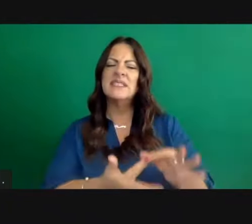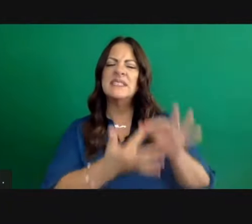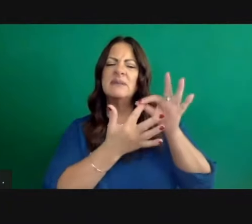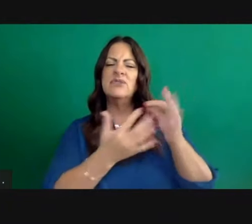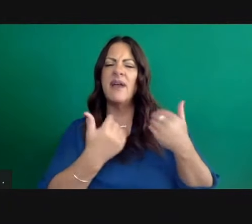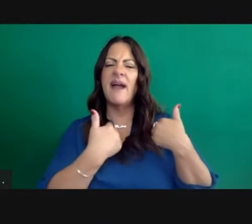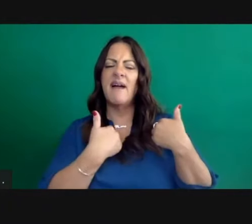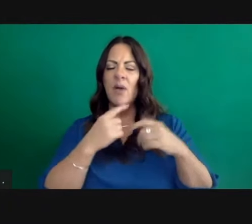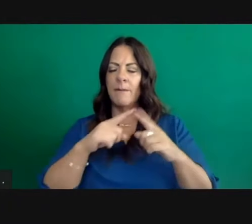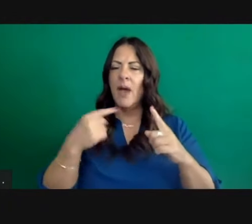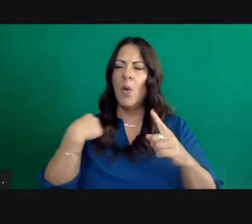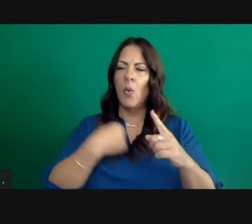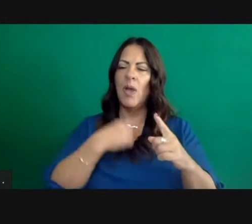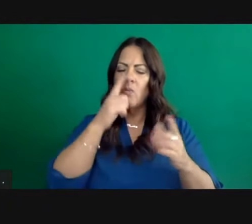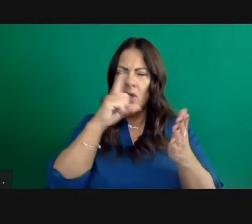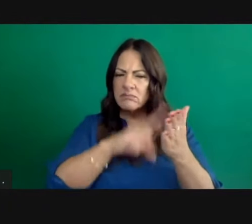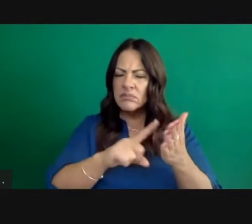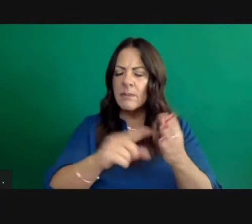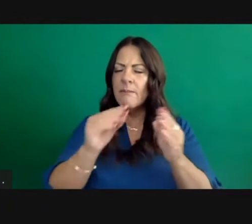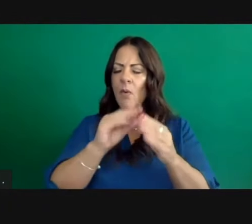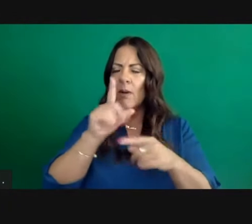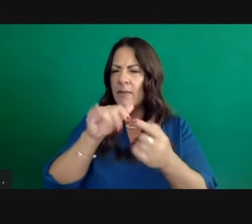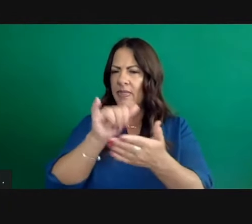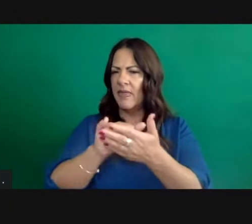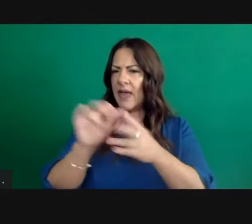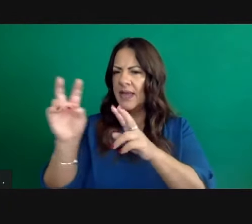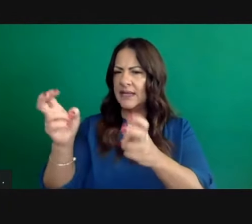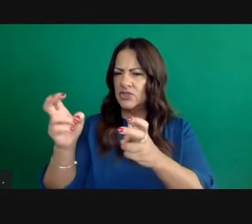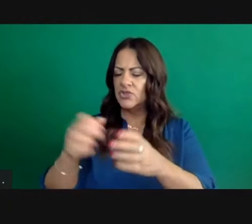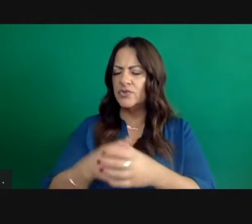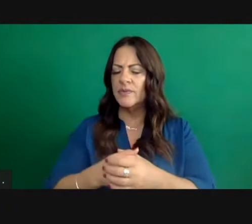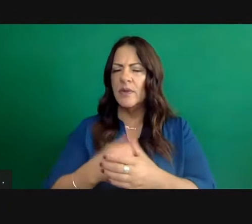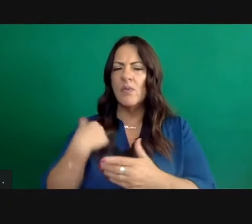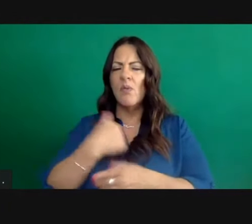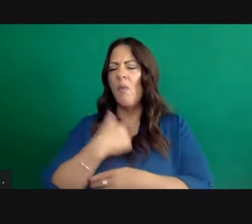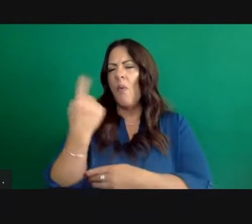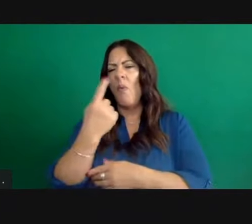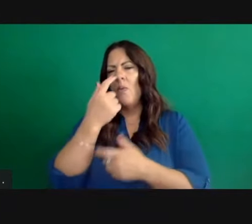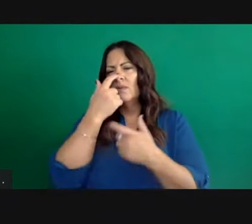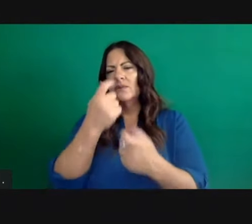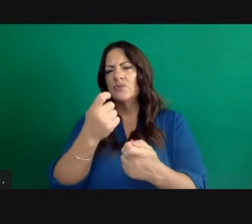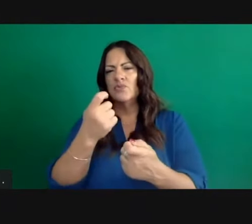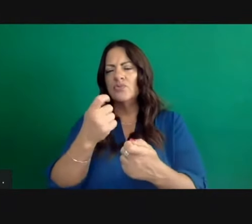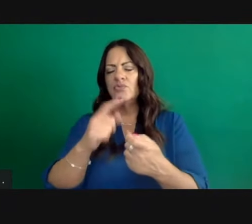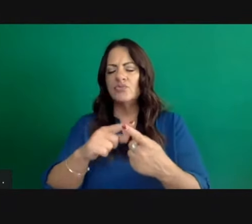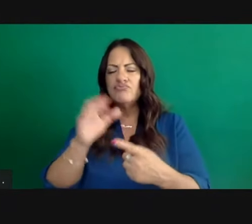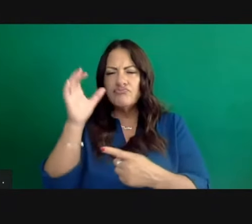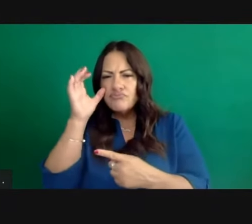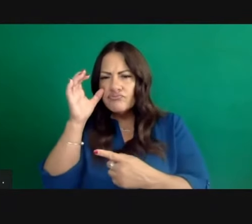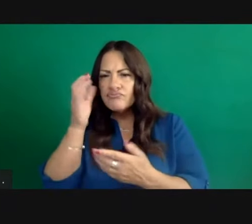look into that specific issue, and always interested to hear from those who are